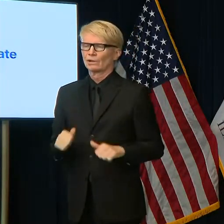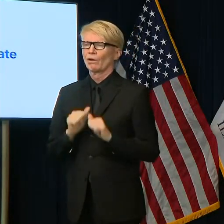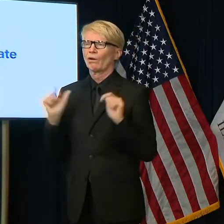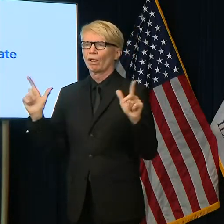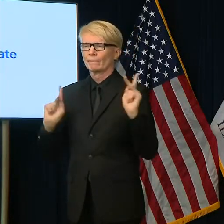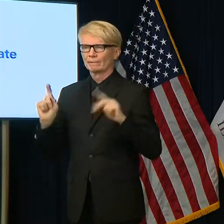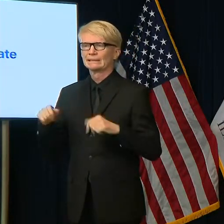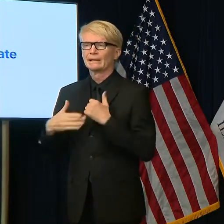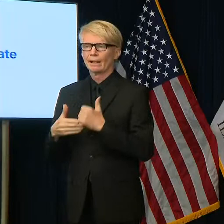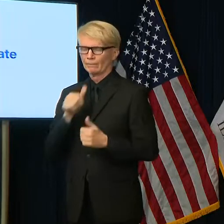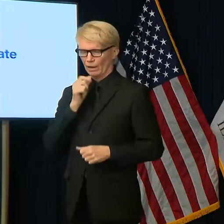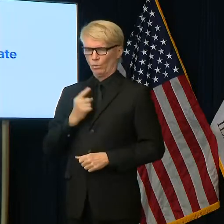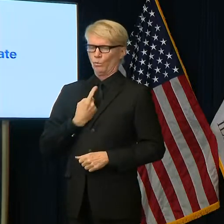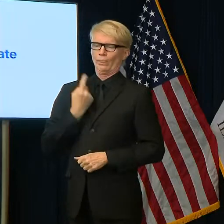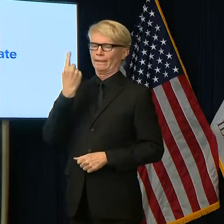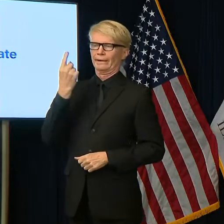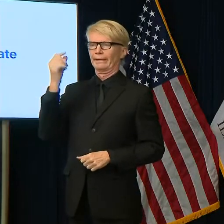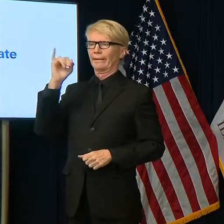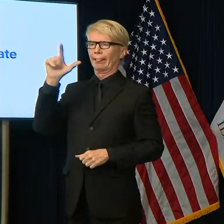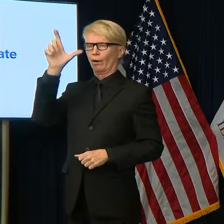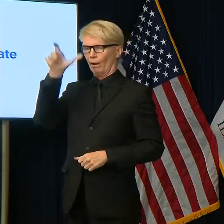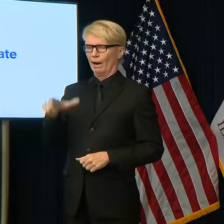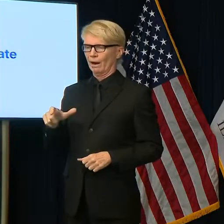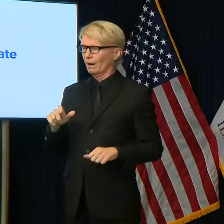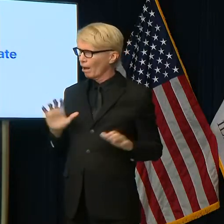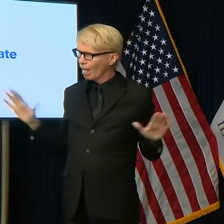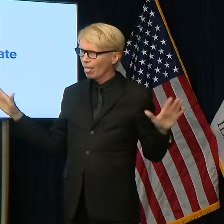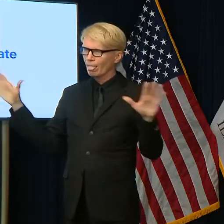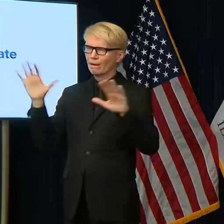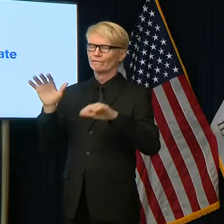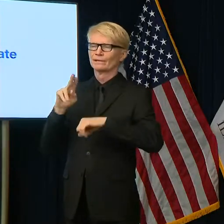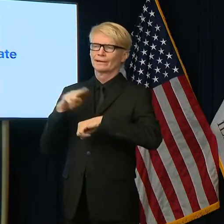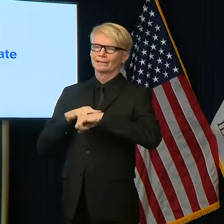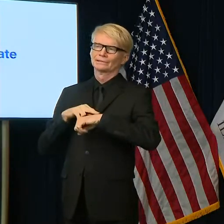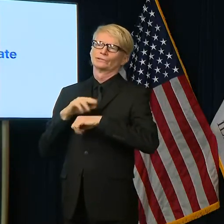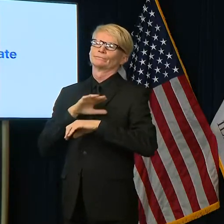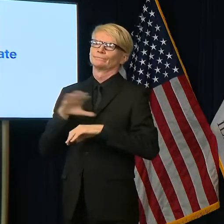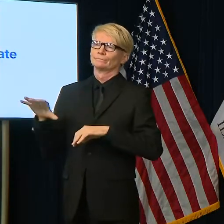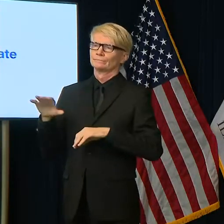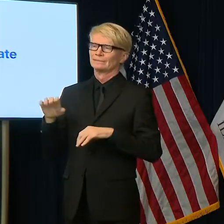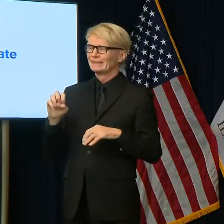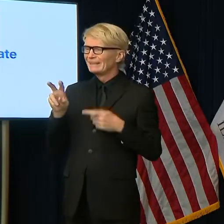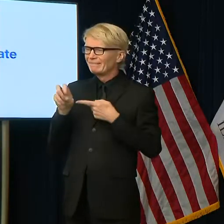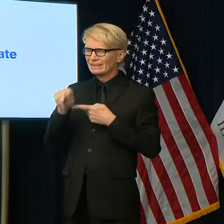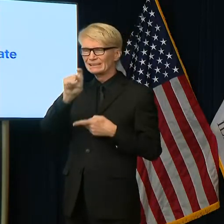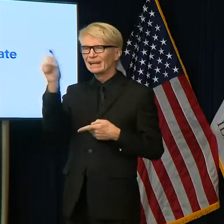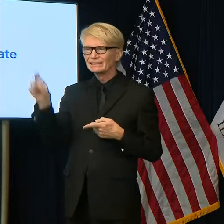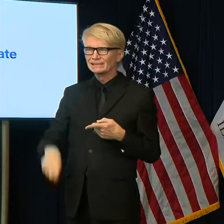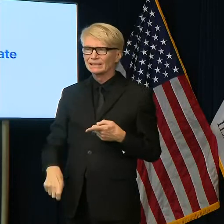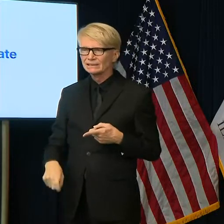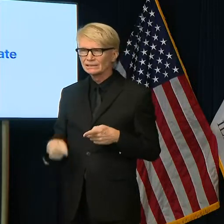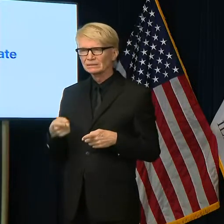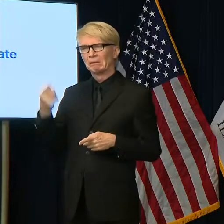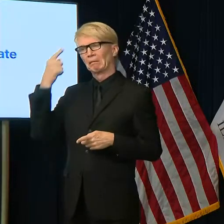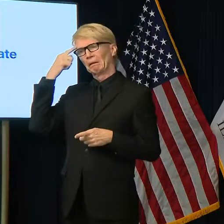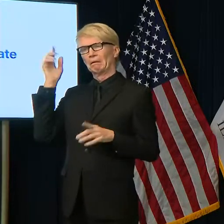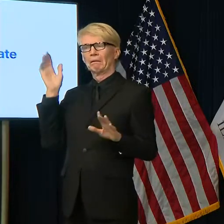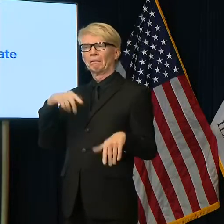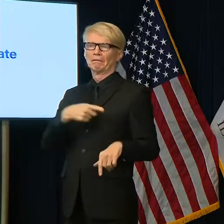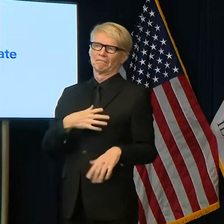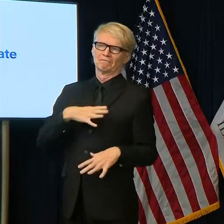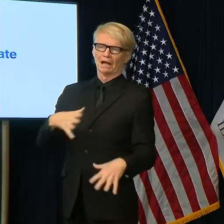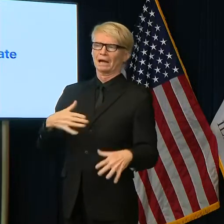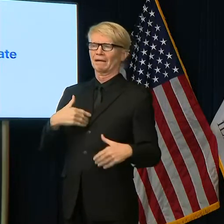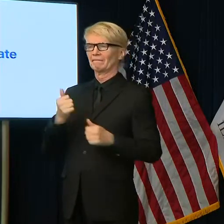not just Illinois. This is a national problem. I want to remind everybody that Texas, which everybody thinks of as a